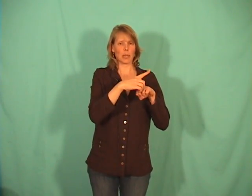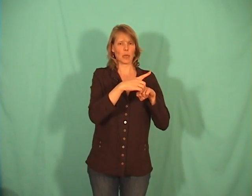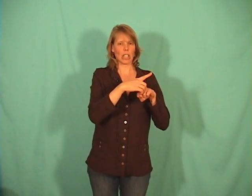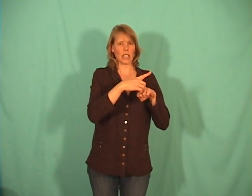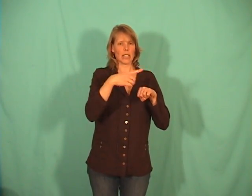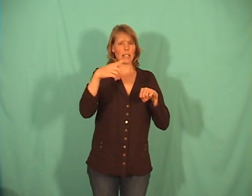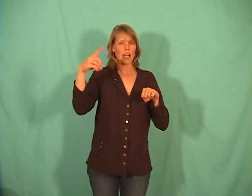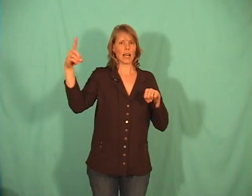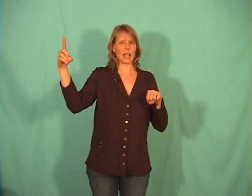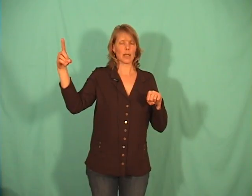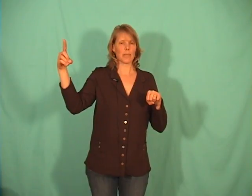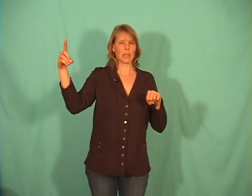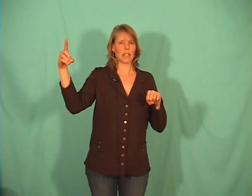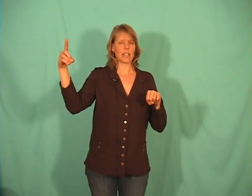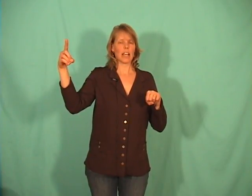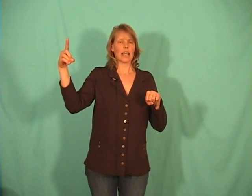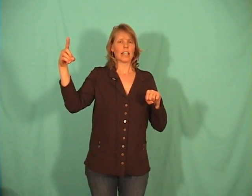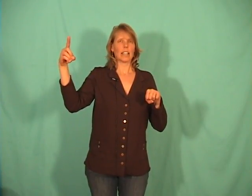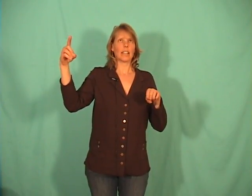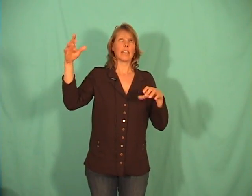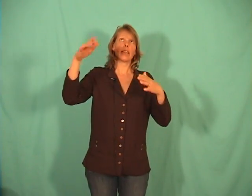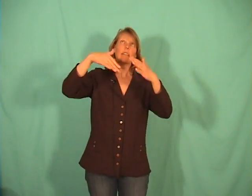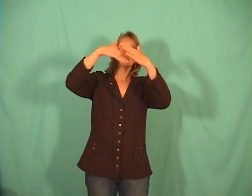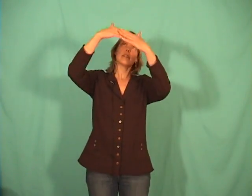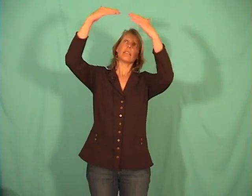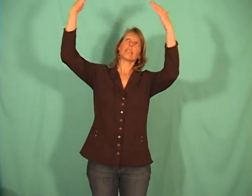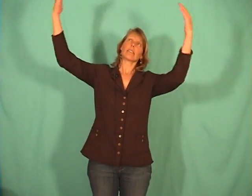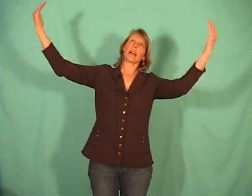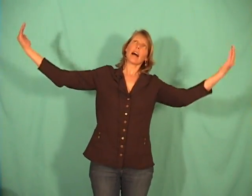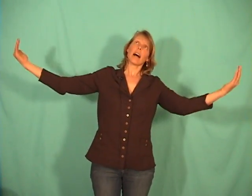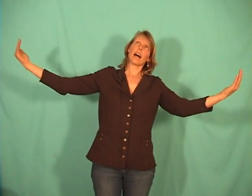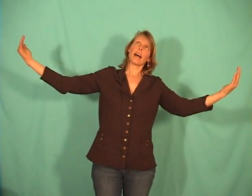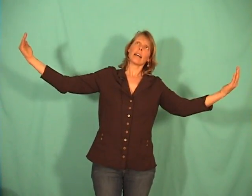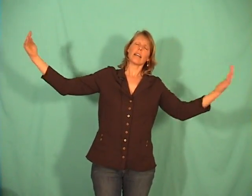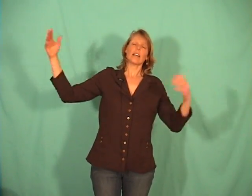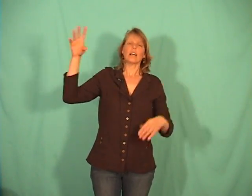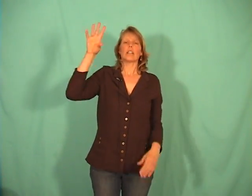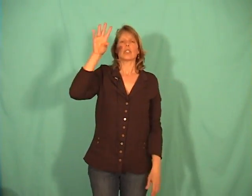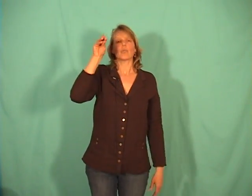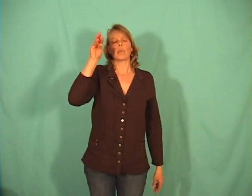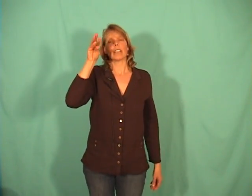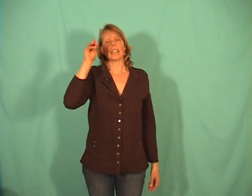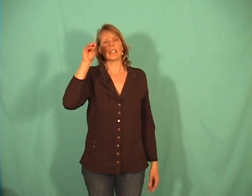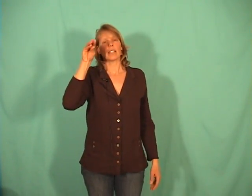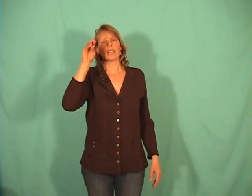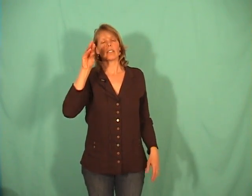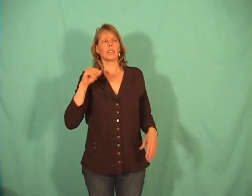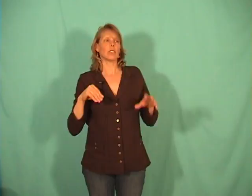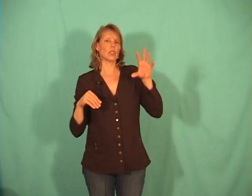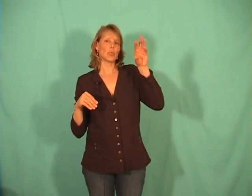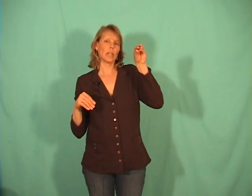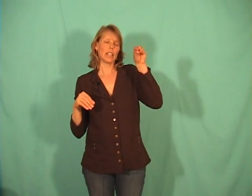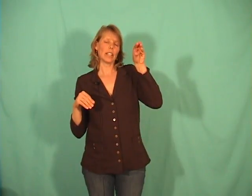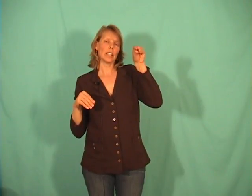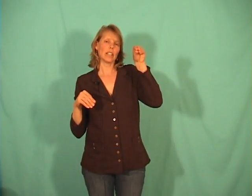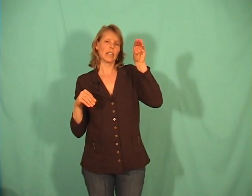ring. Diamond in the sky, twinkle,